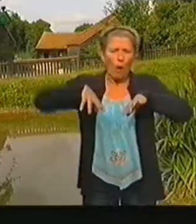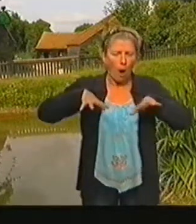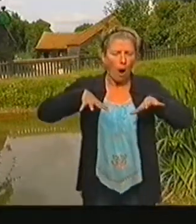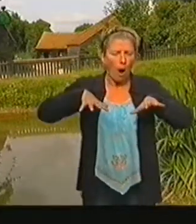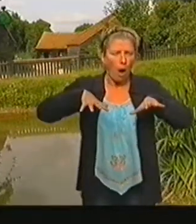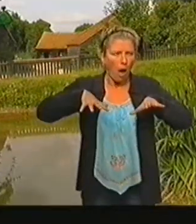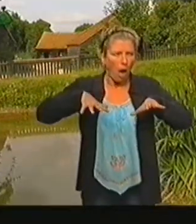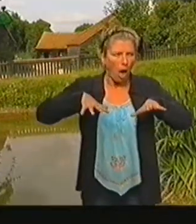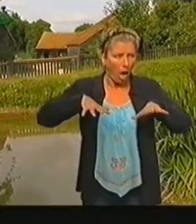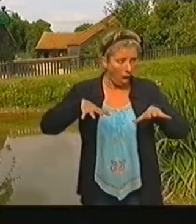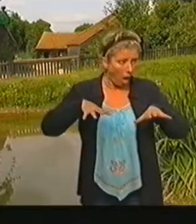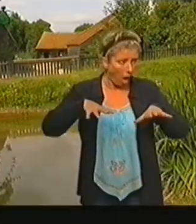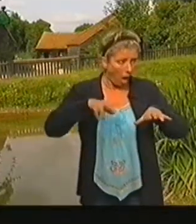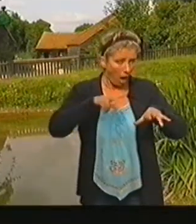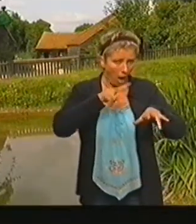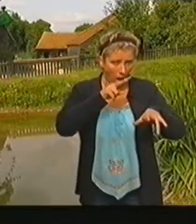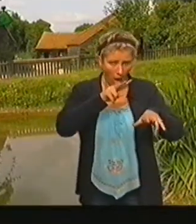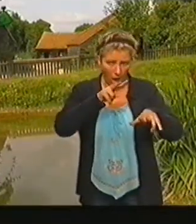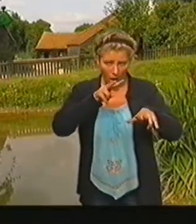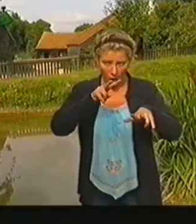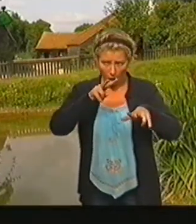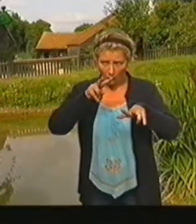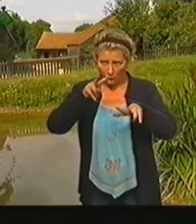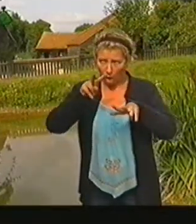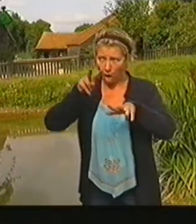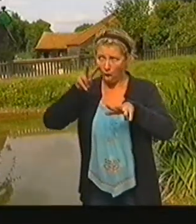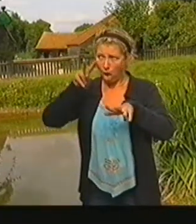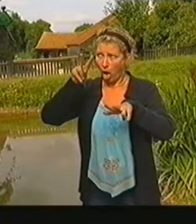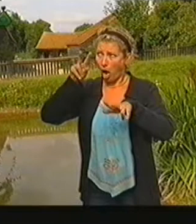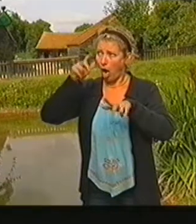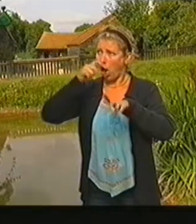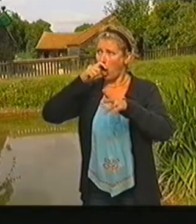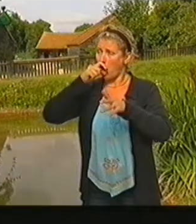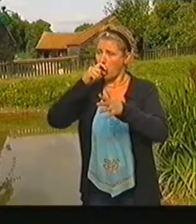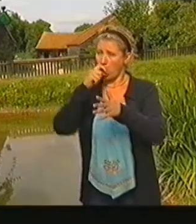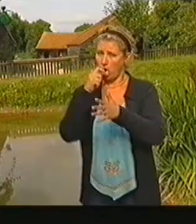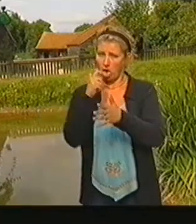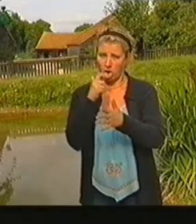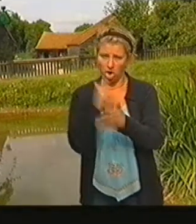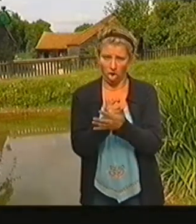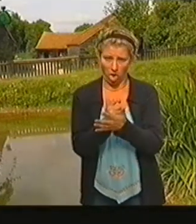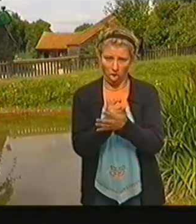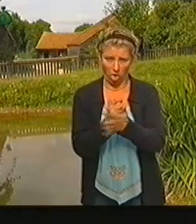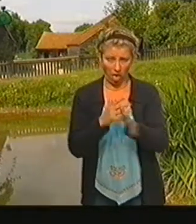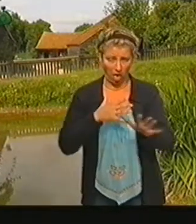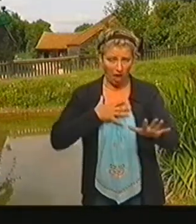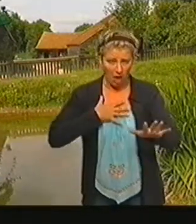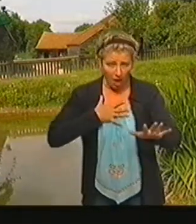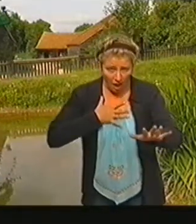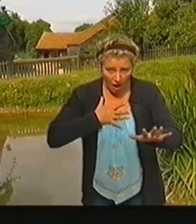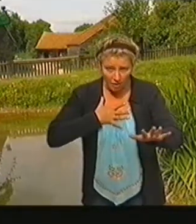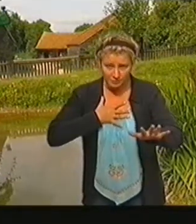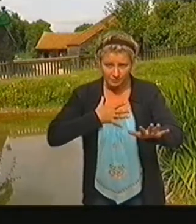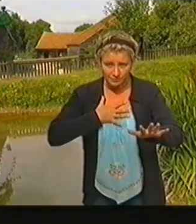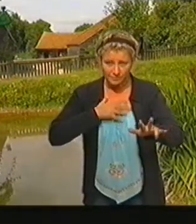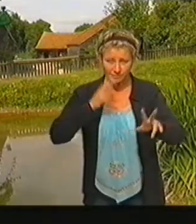small foxes scrambled up after him. They stopped and stared. They stood and gaped. They were so overwhelmed they couldn't